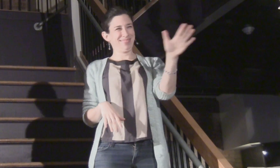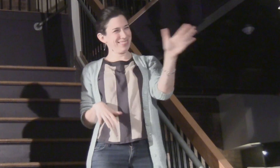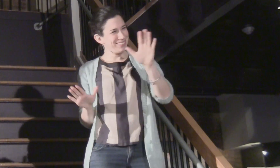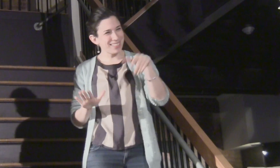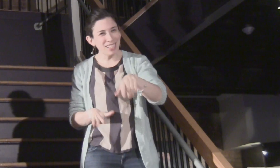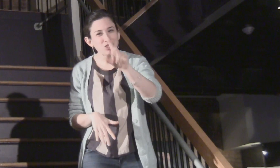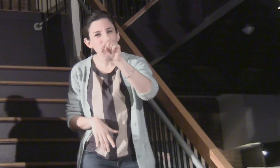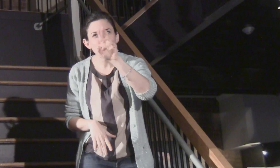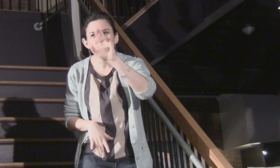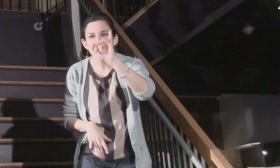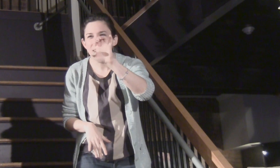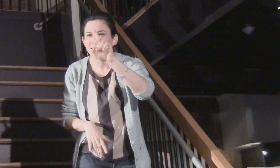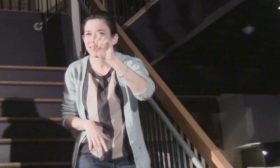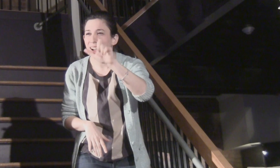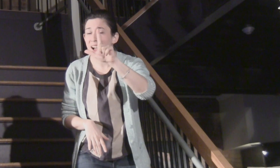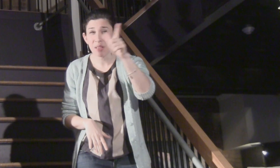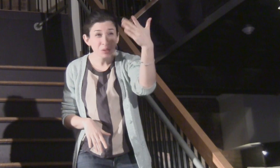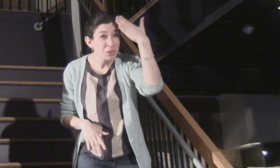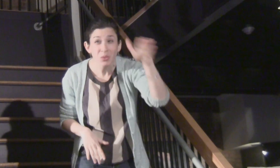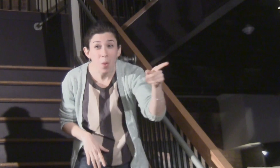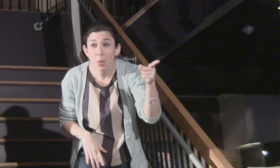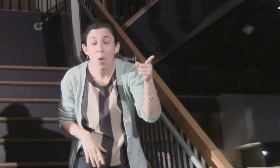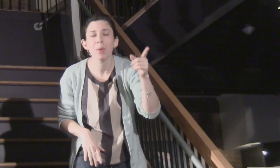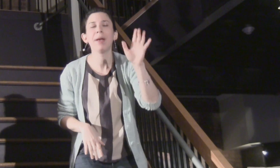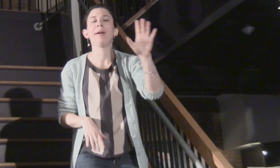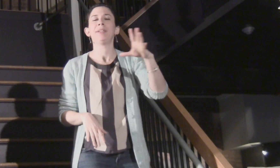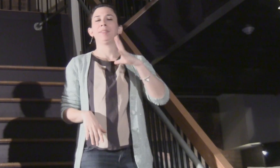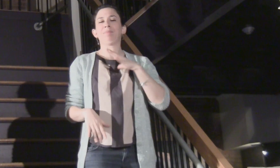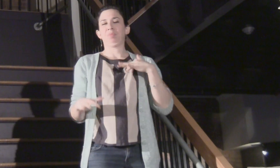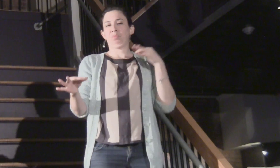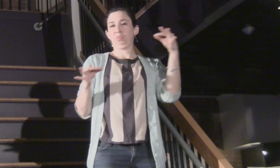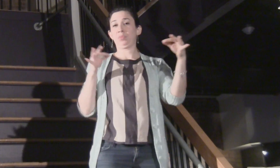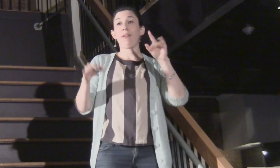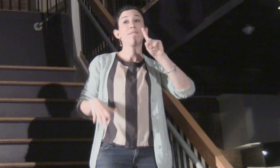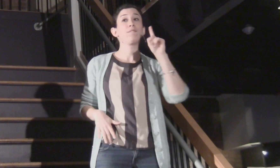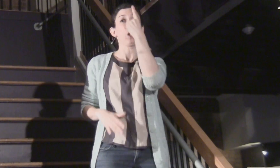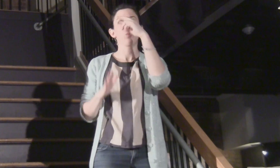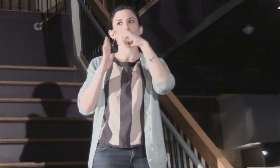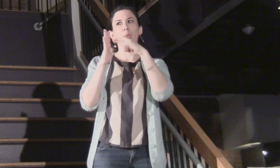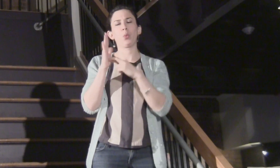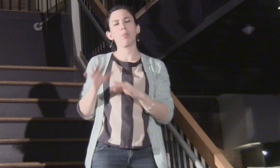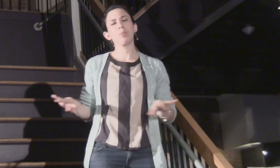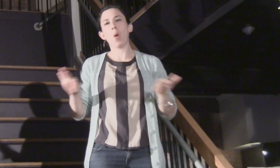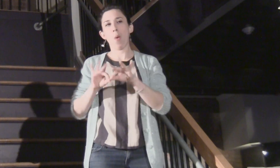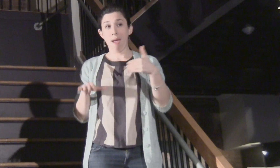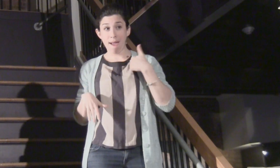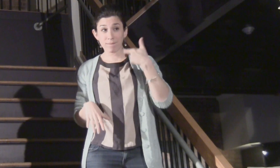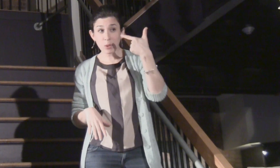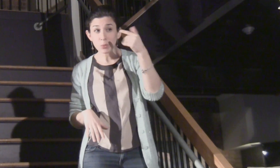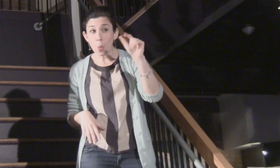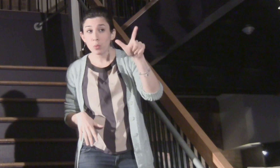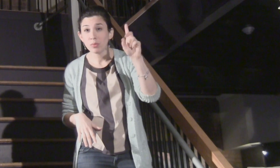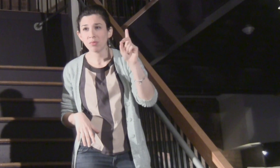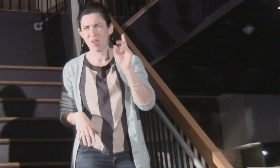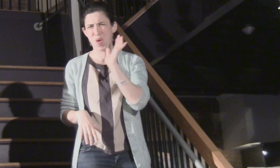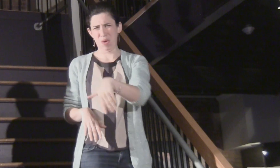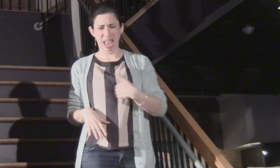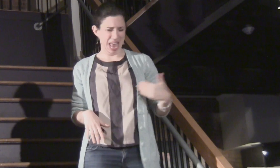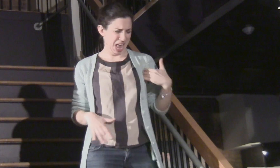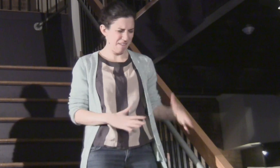know the dreidel? Do you know how to play this? So he explained the first rule is important. You have to